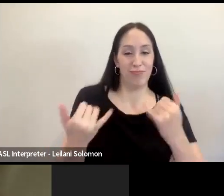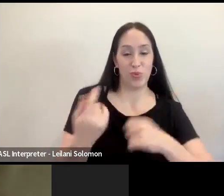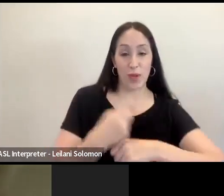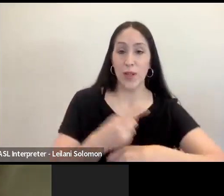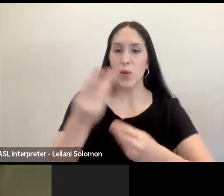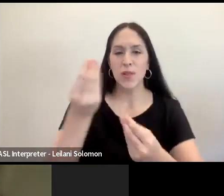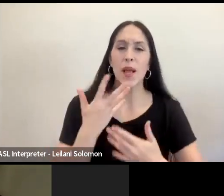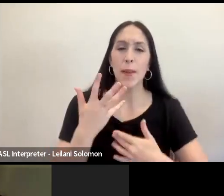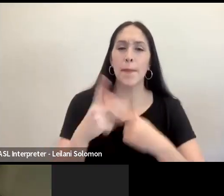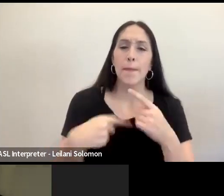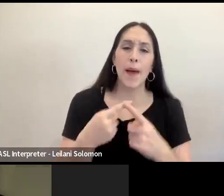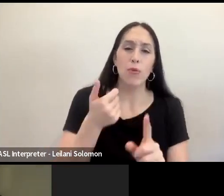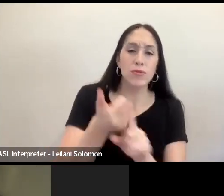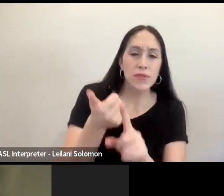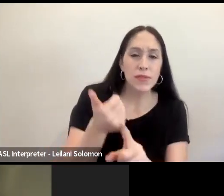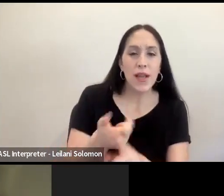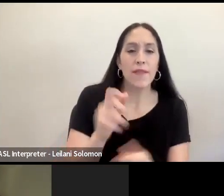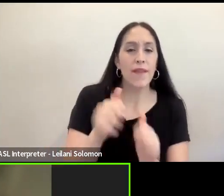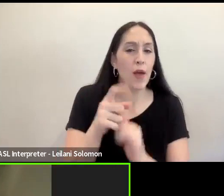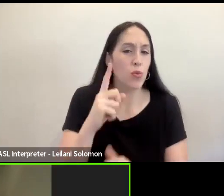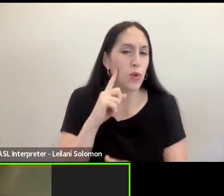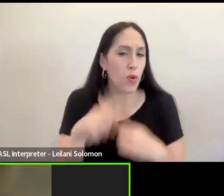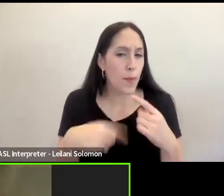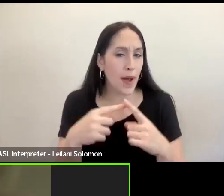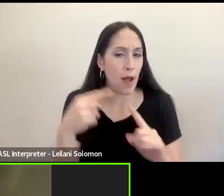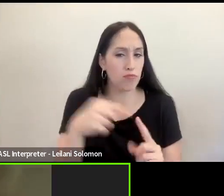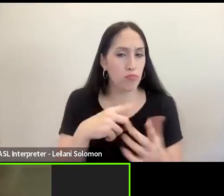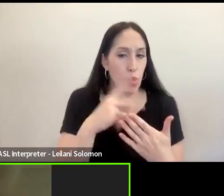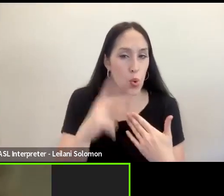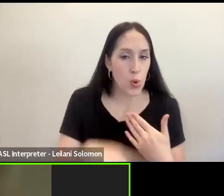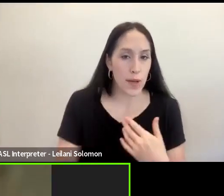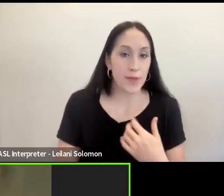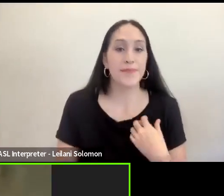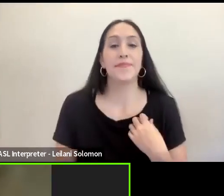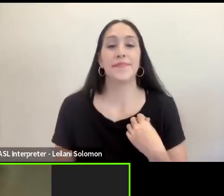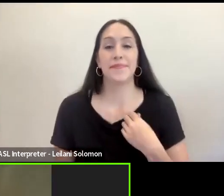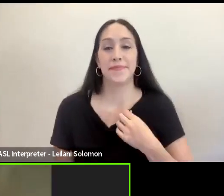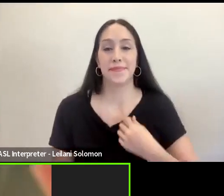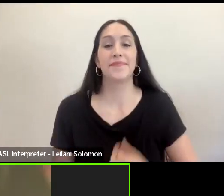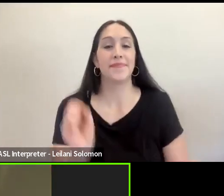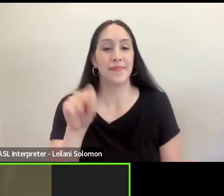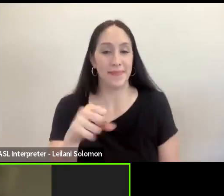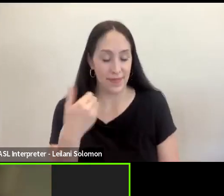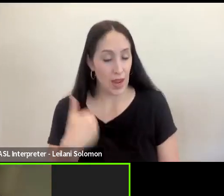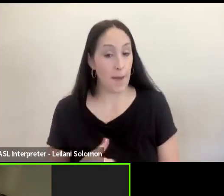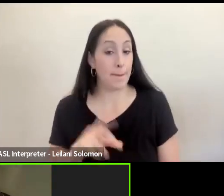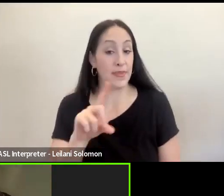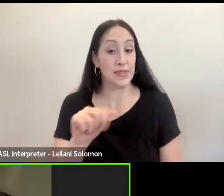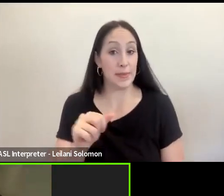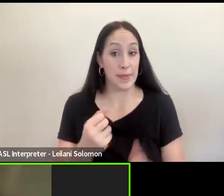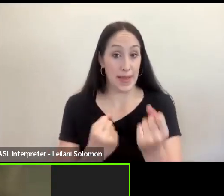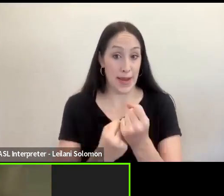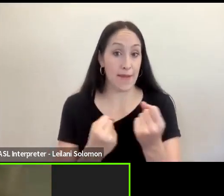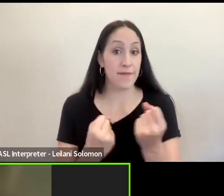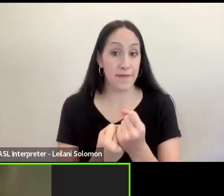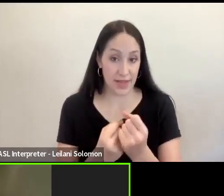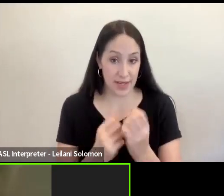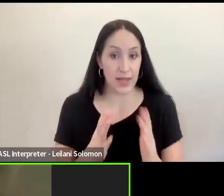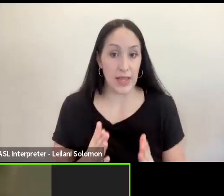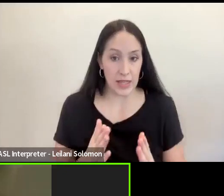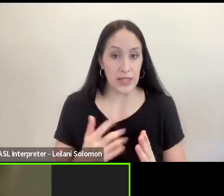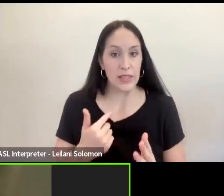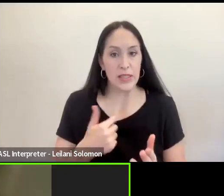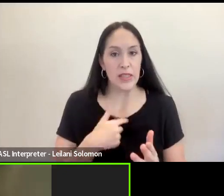United. So yes, John, I am a disability advocate. I got involved in the